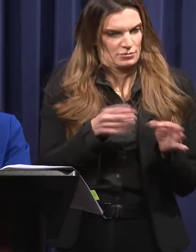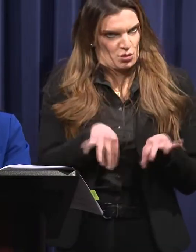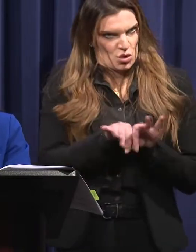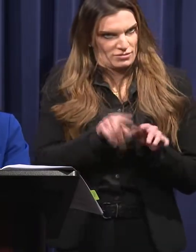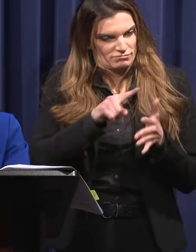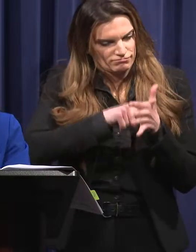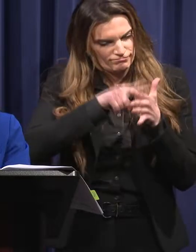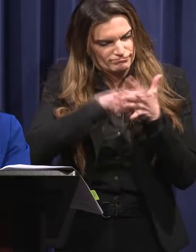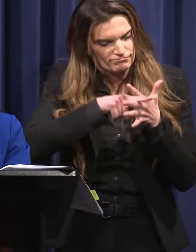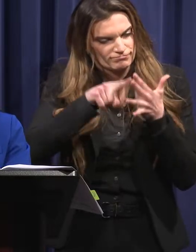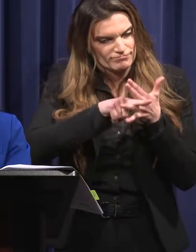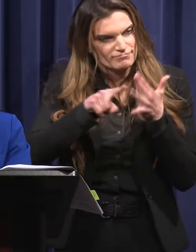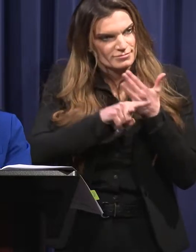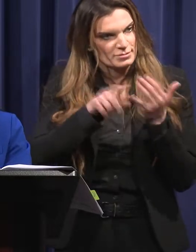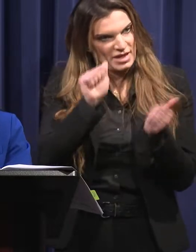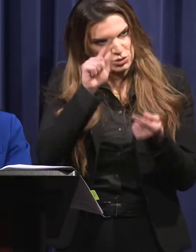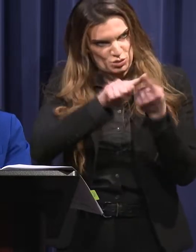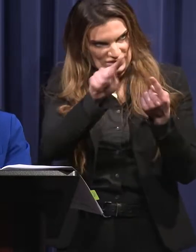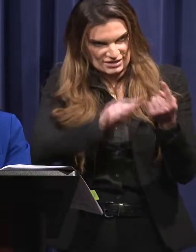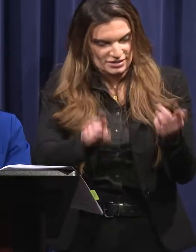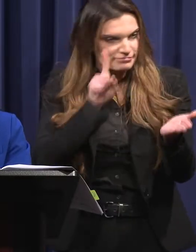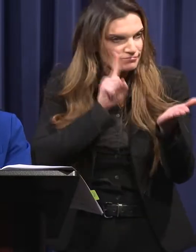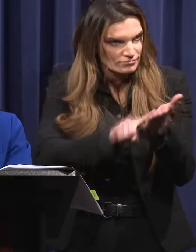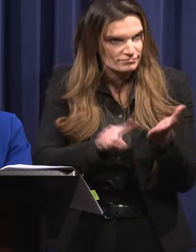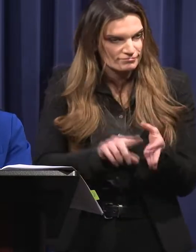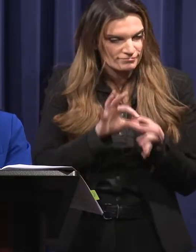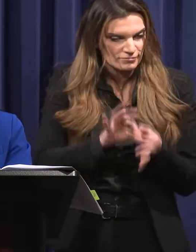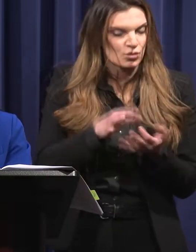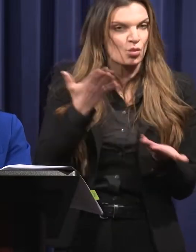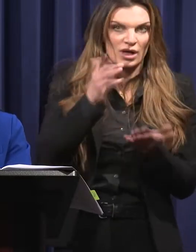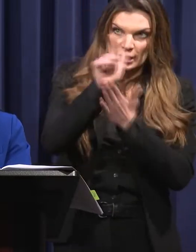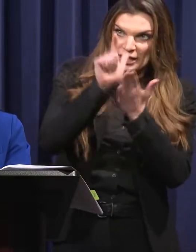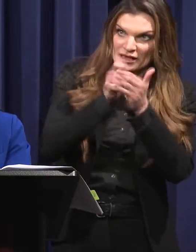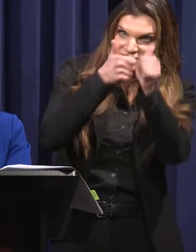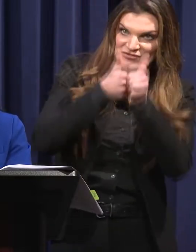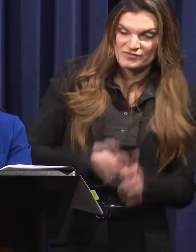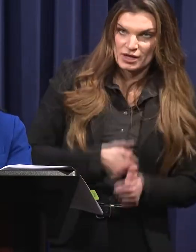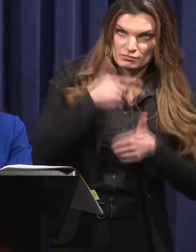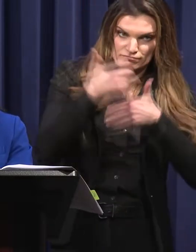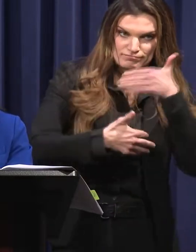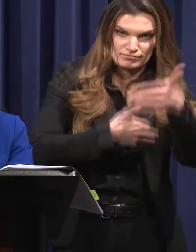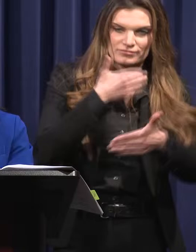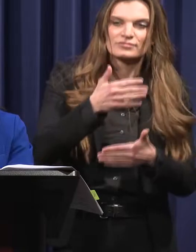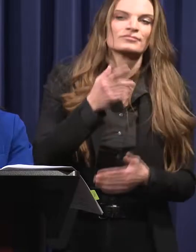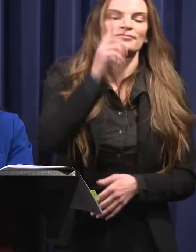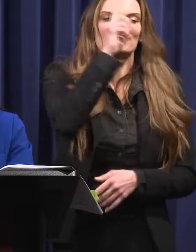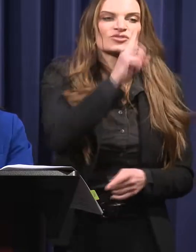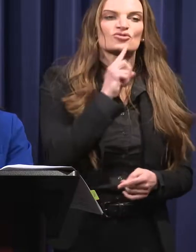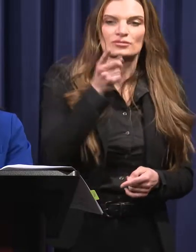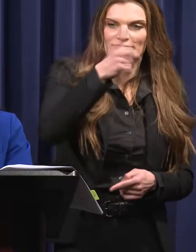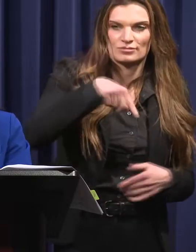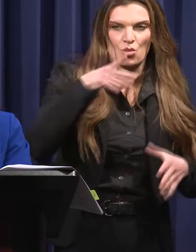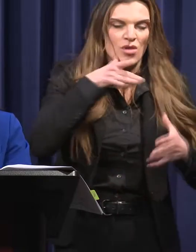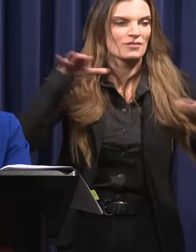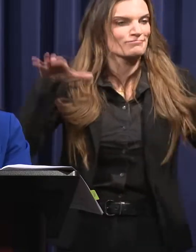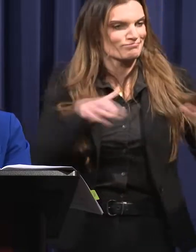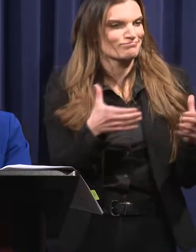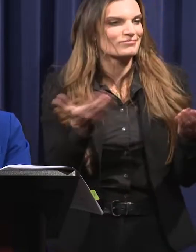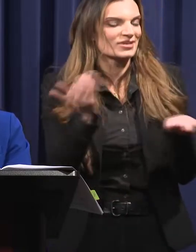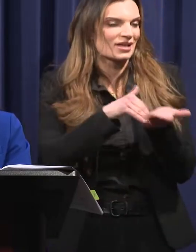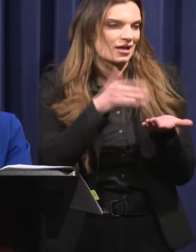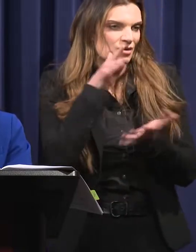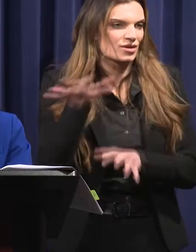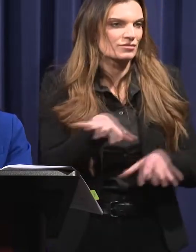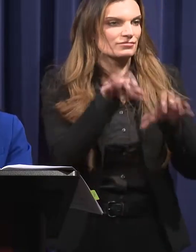and appropriate care and attention to due process. I do anticipate meeting you all here again in the next few months